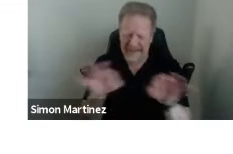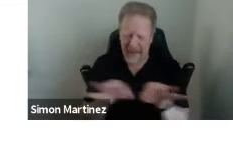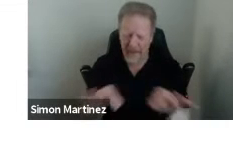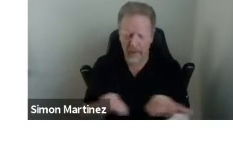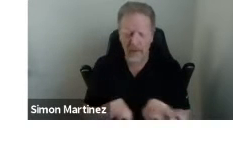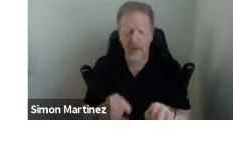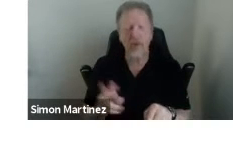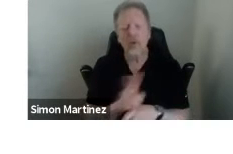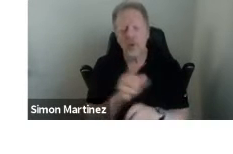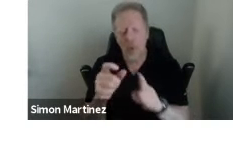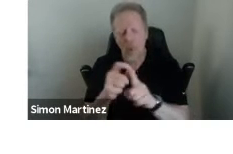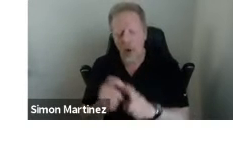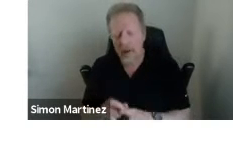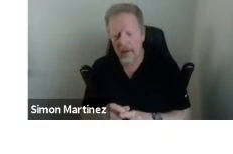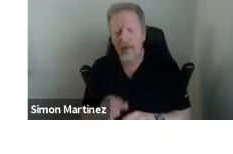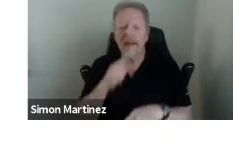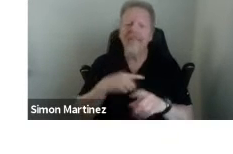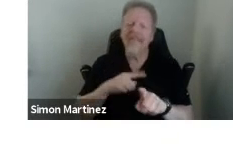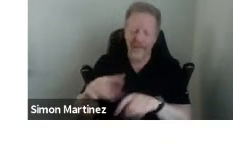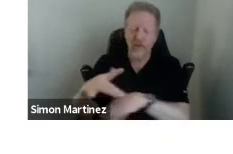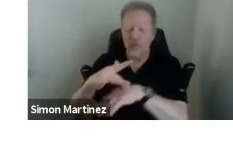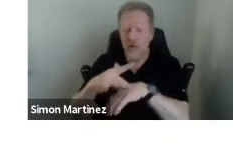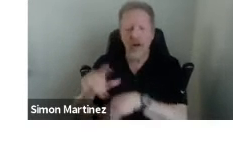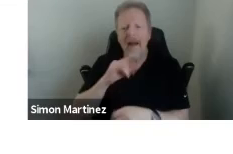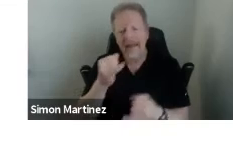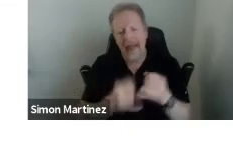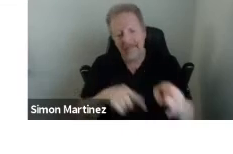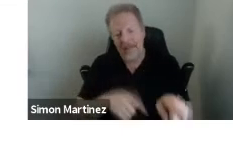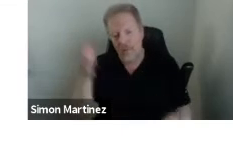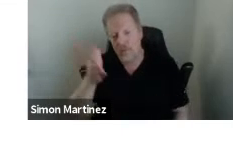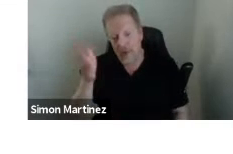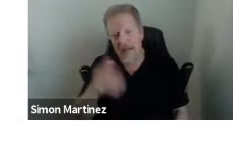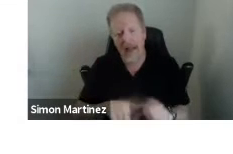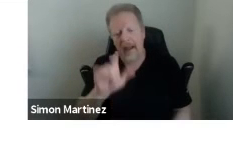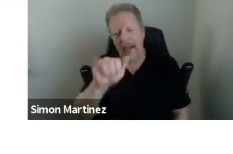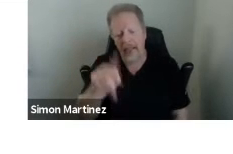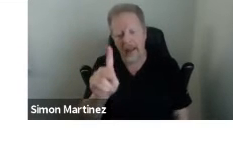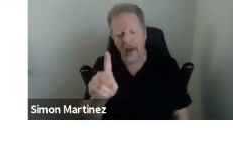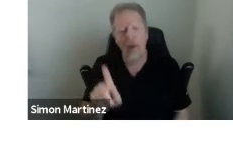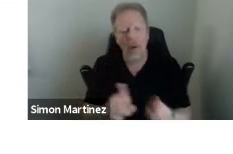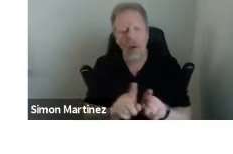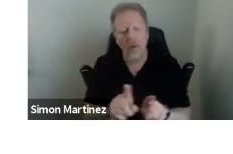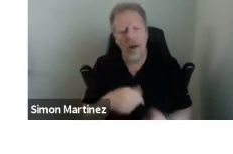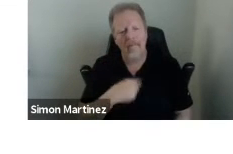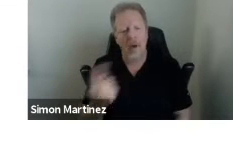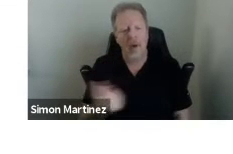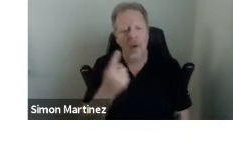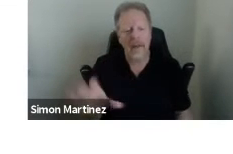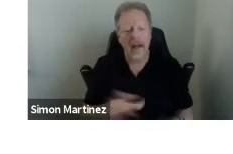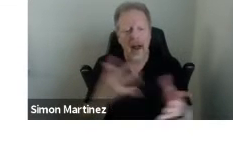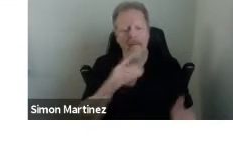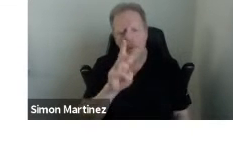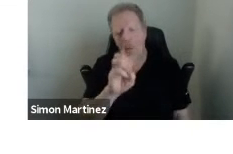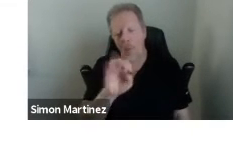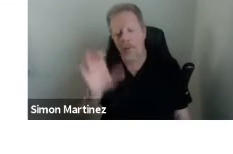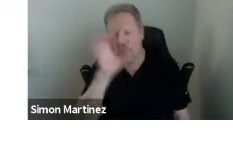use wording, there's resources at the end of this presentation and links. Also, I've always done a lot of web searching.